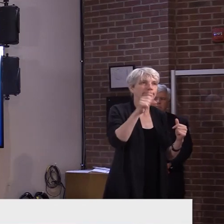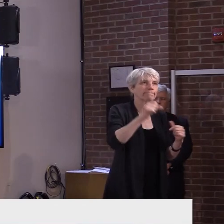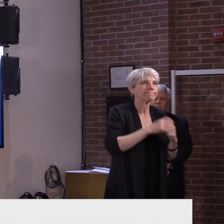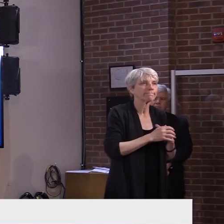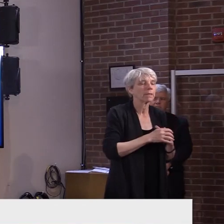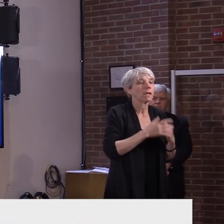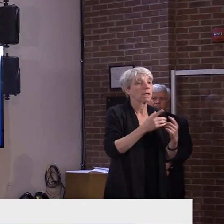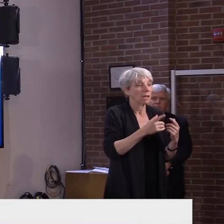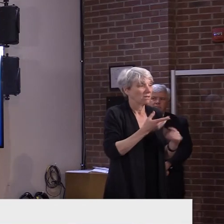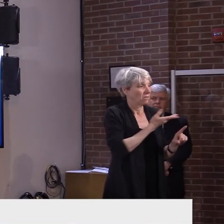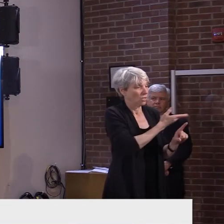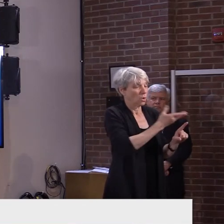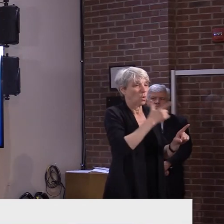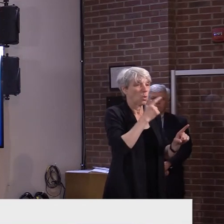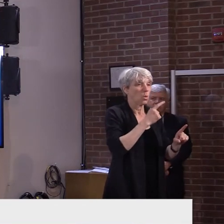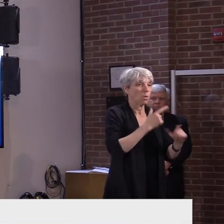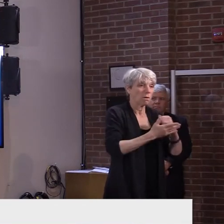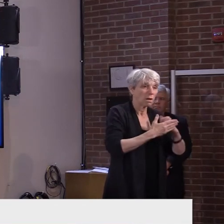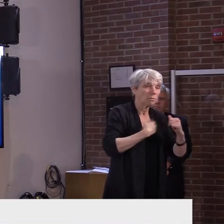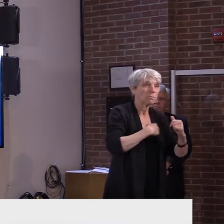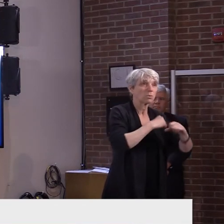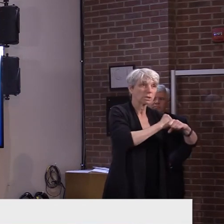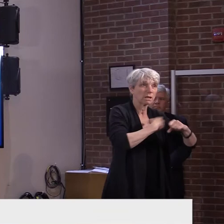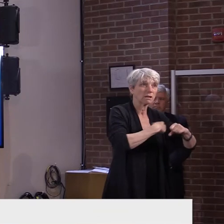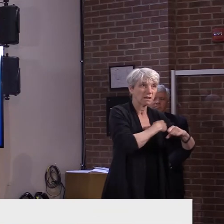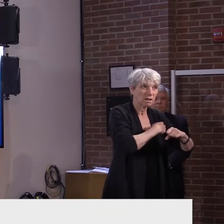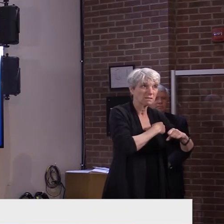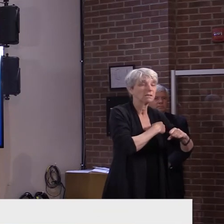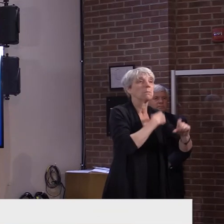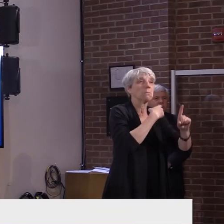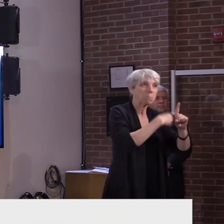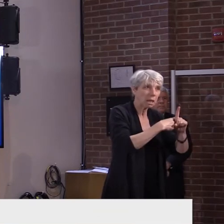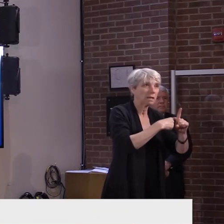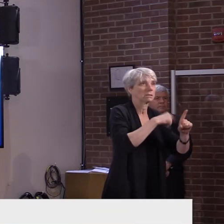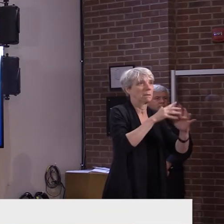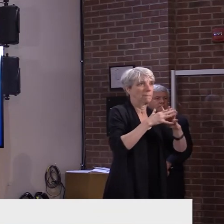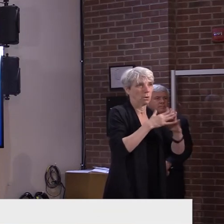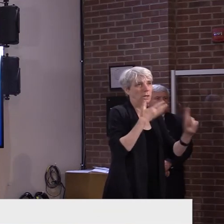who protected us and Americans there on the ground.